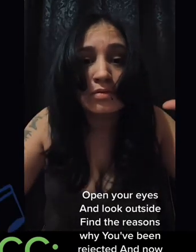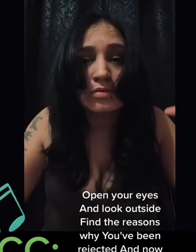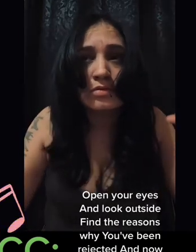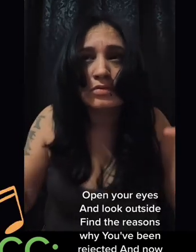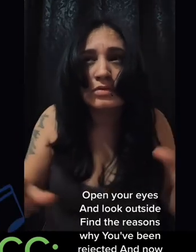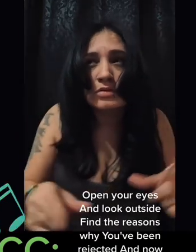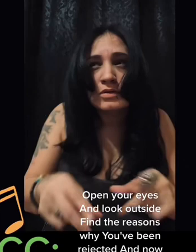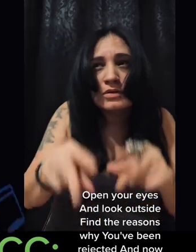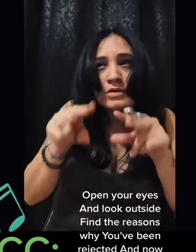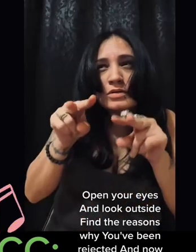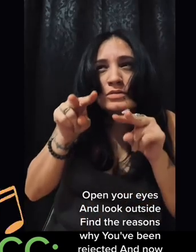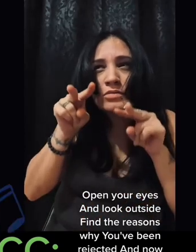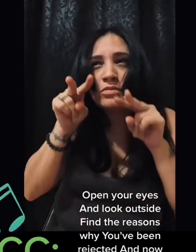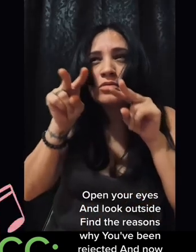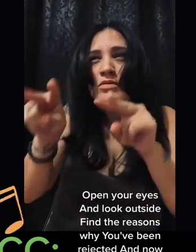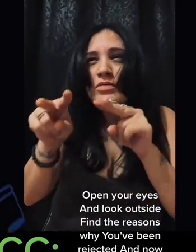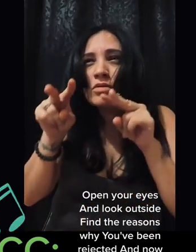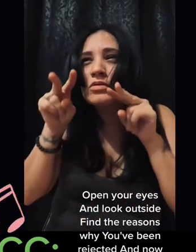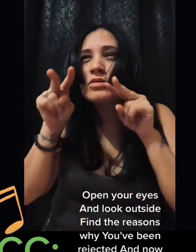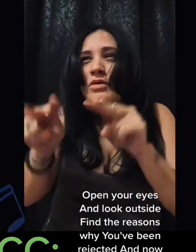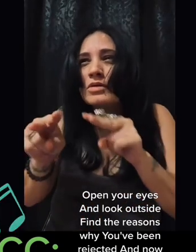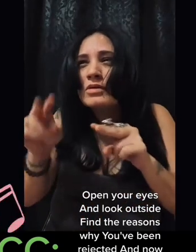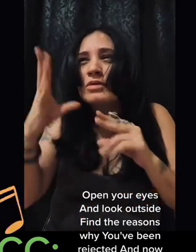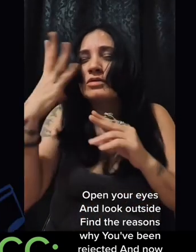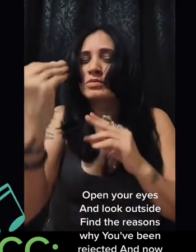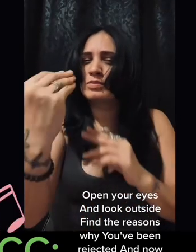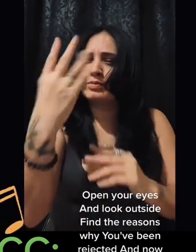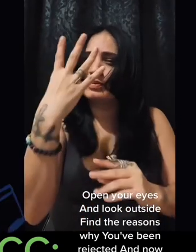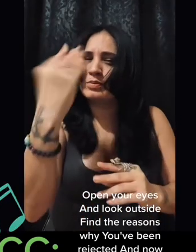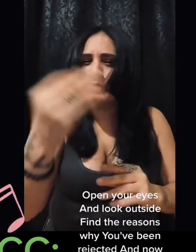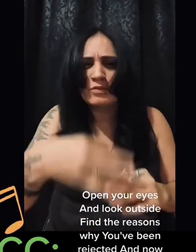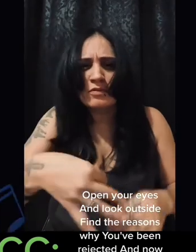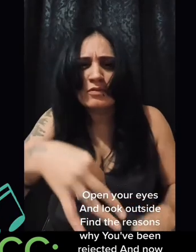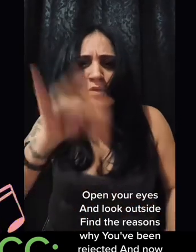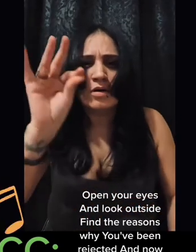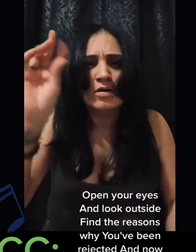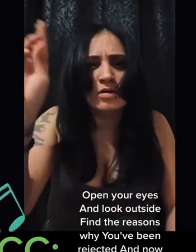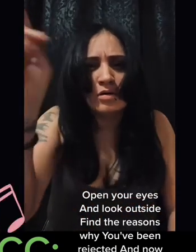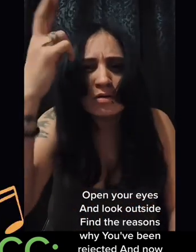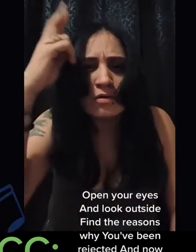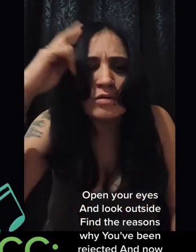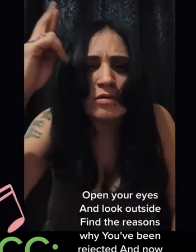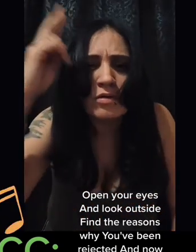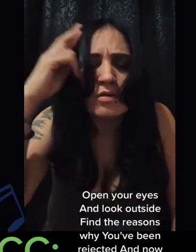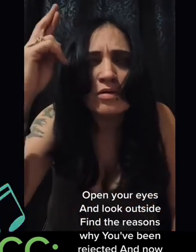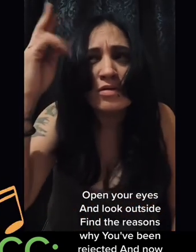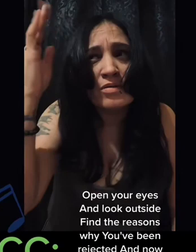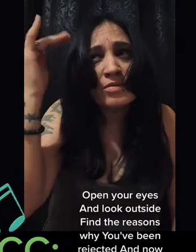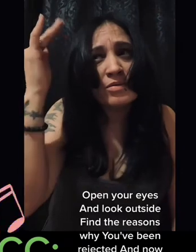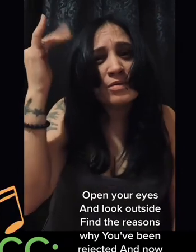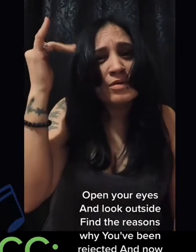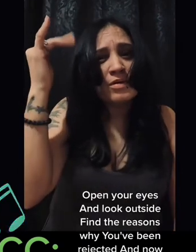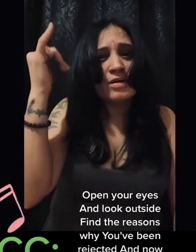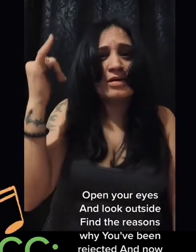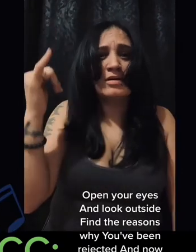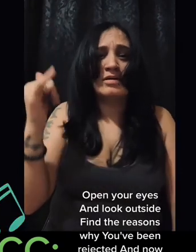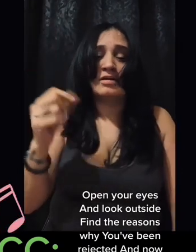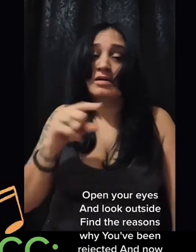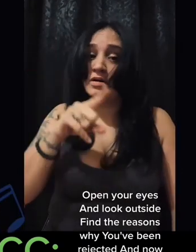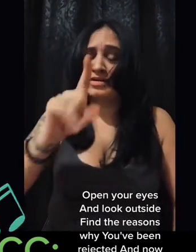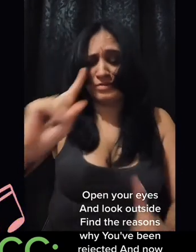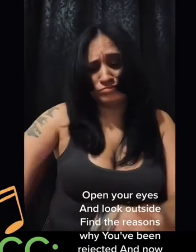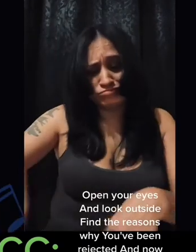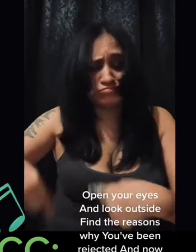And look outside Find the reasons why